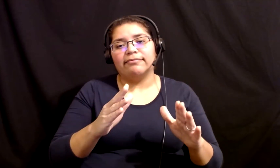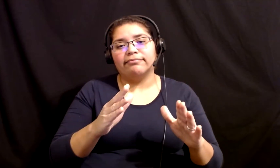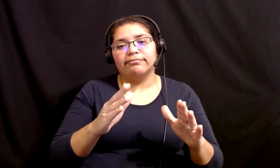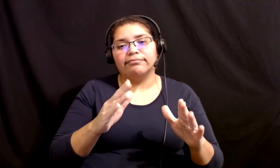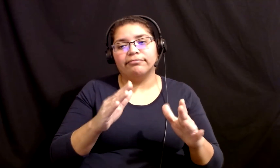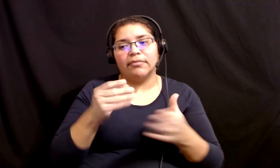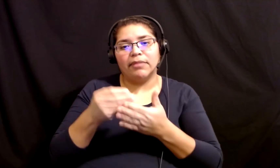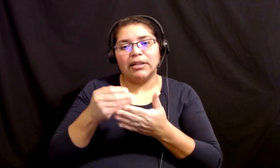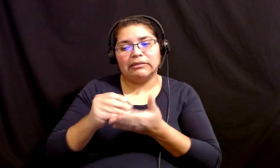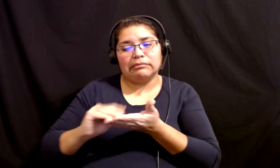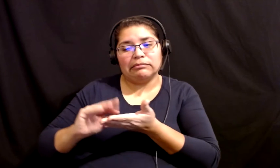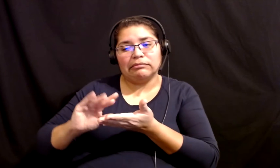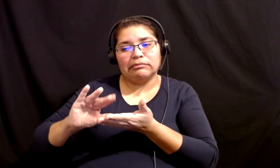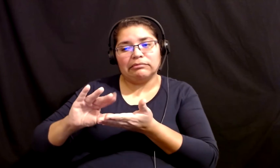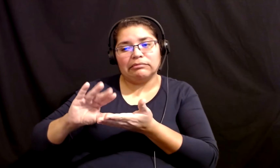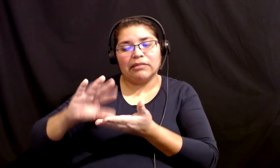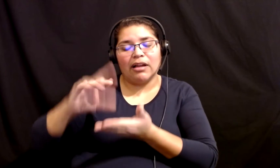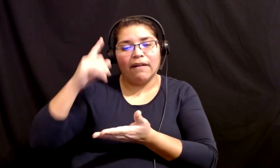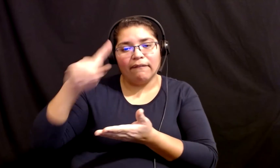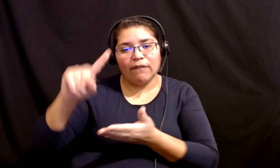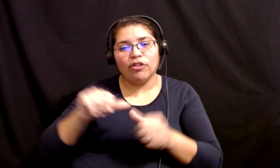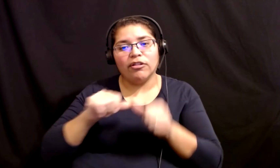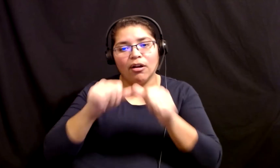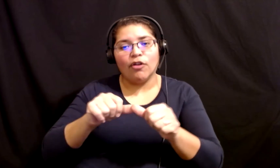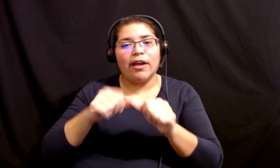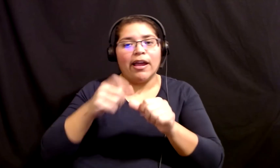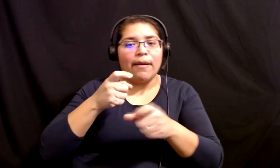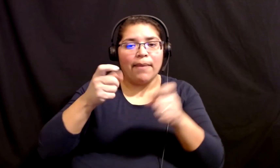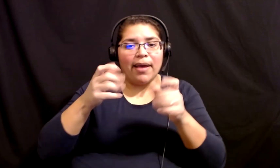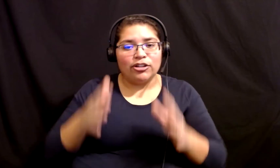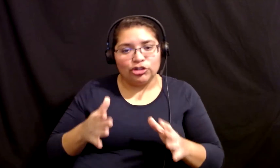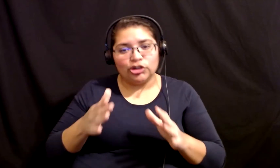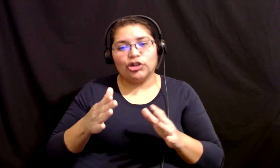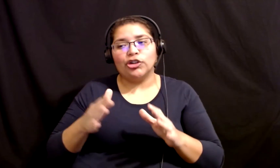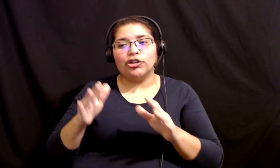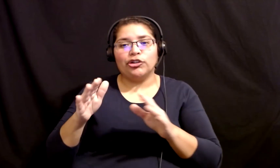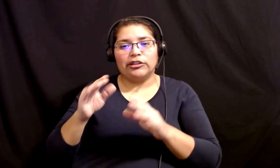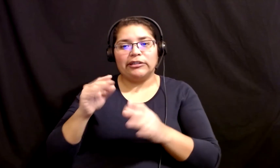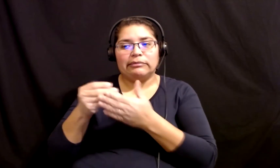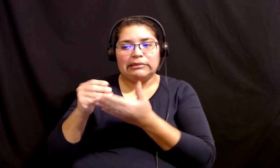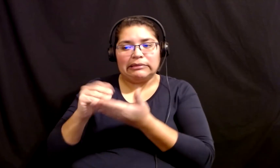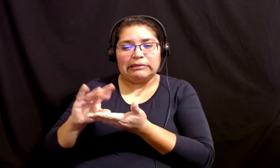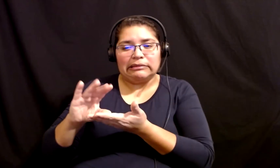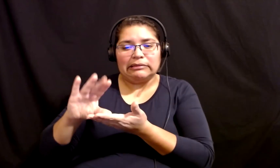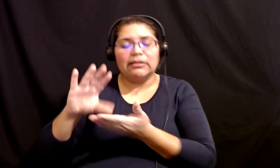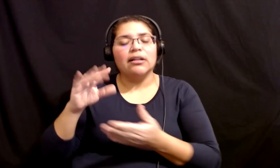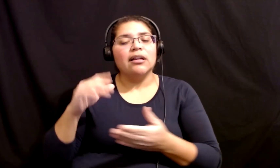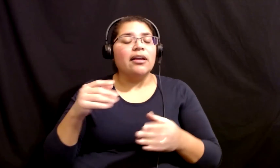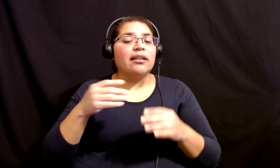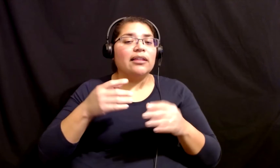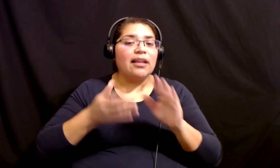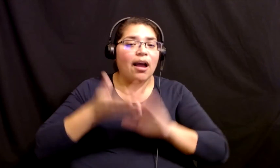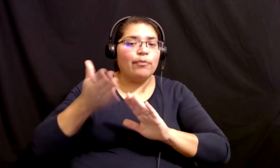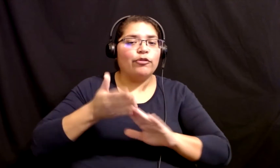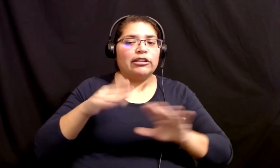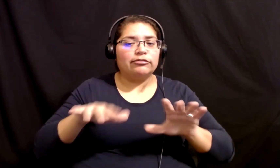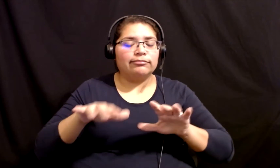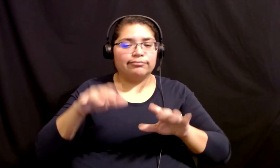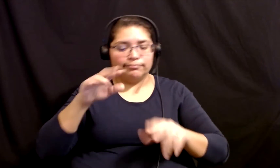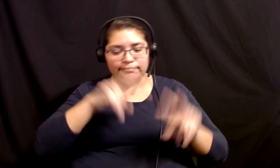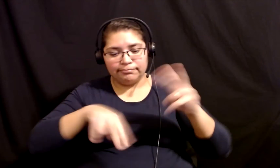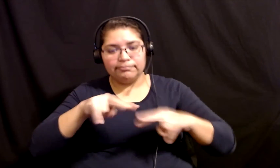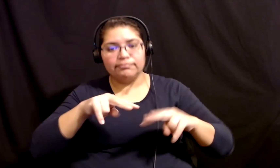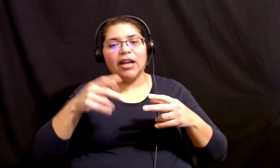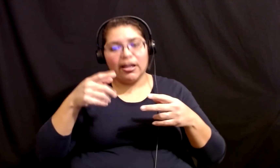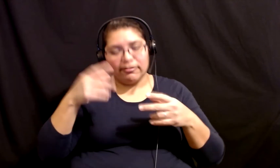funds build up for the ongoing manager to put those funds together. I'm just saying that the operations have been considered under